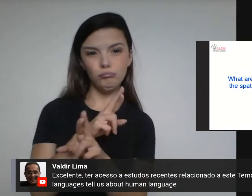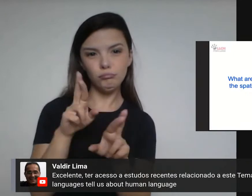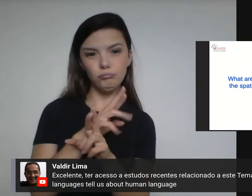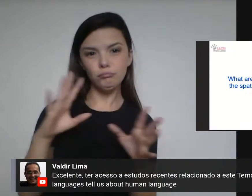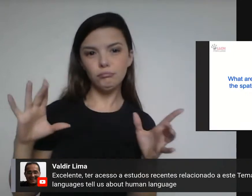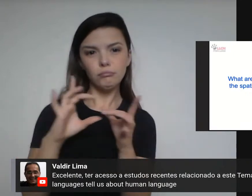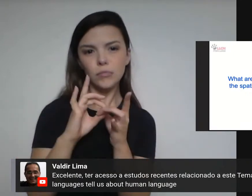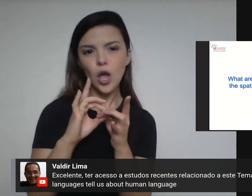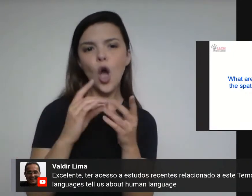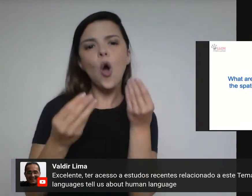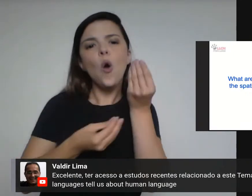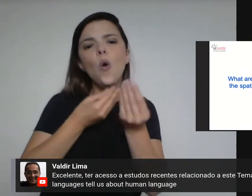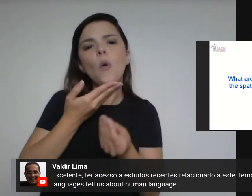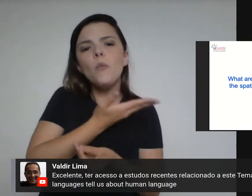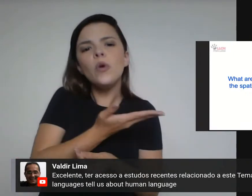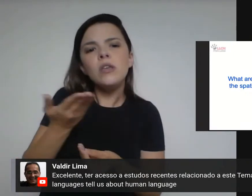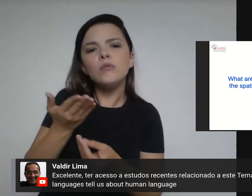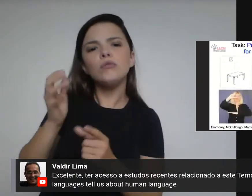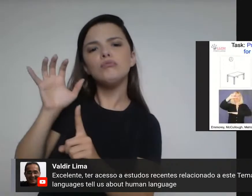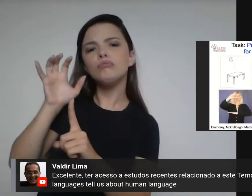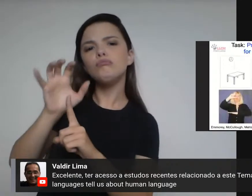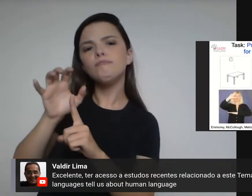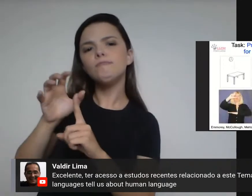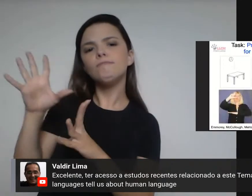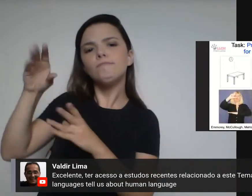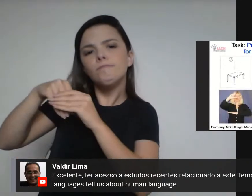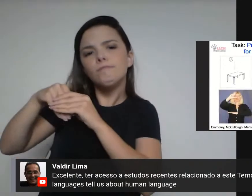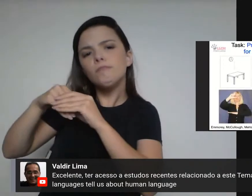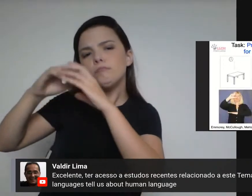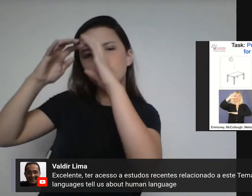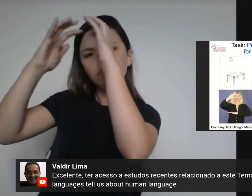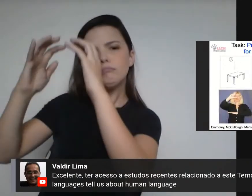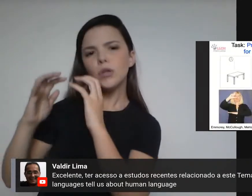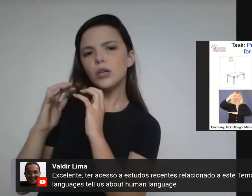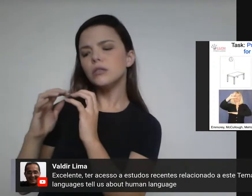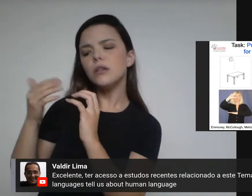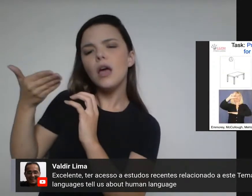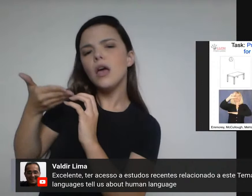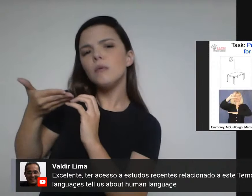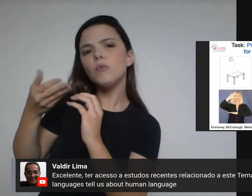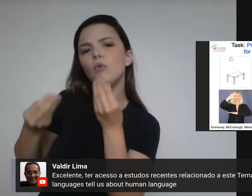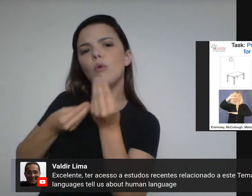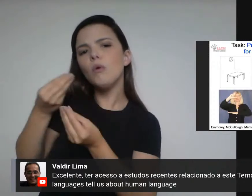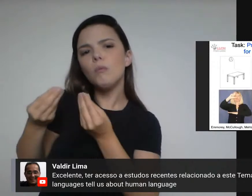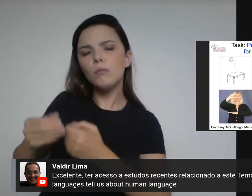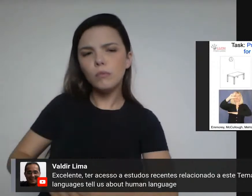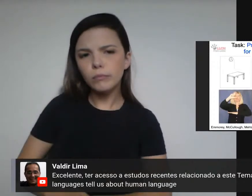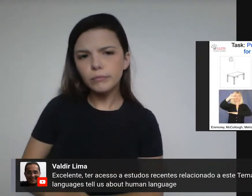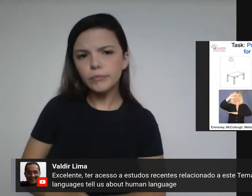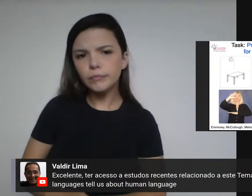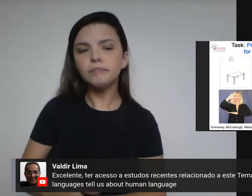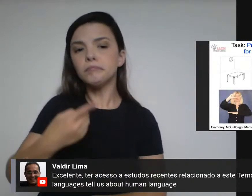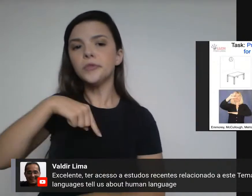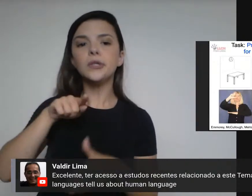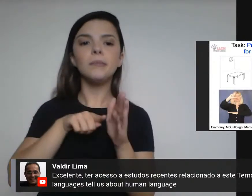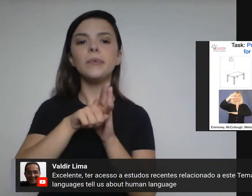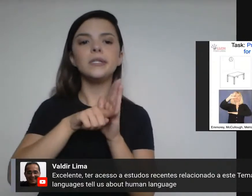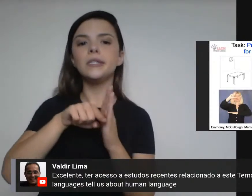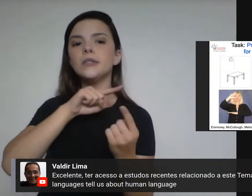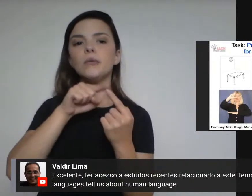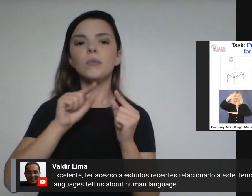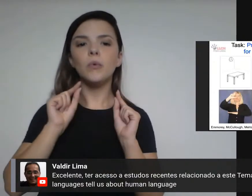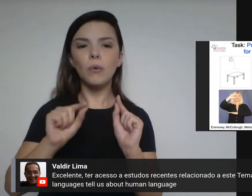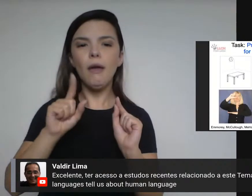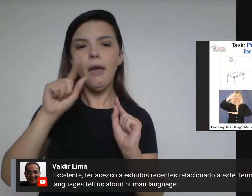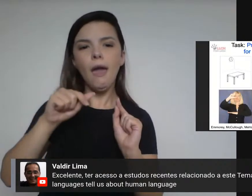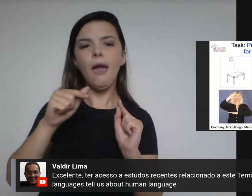conducted a PET study to try to get at this. And in this study, our goal was to try to